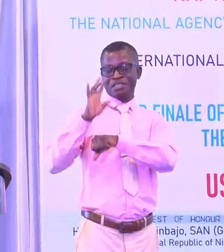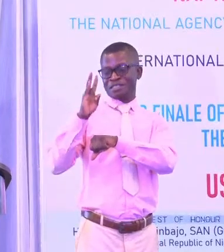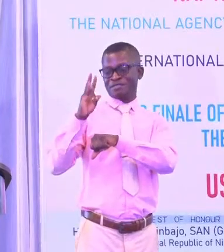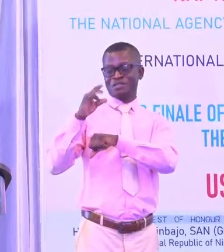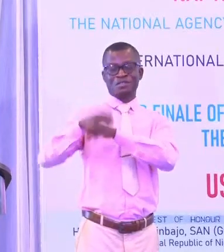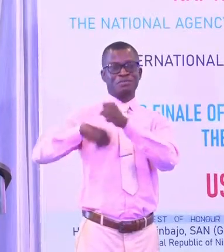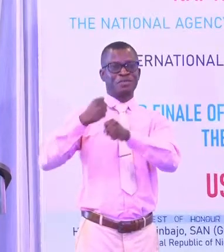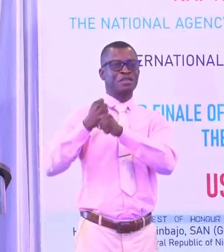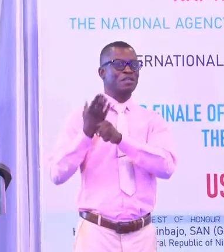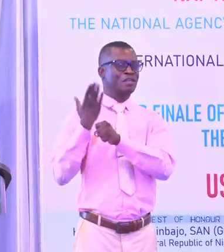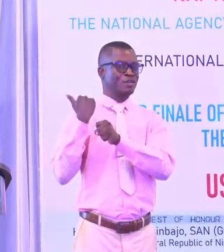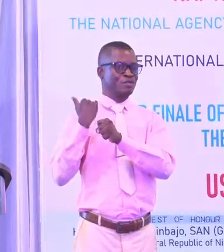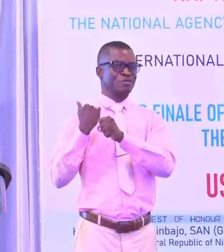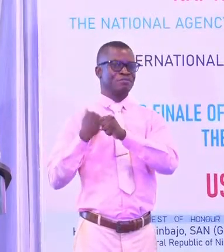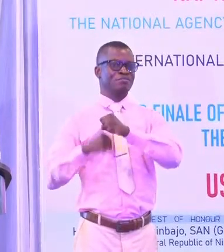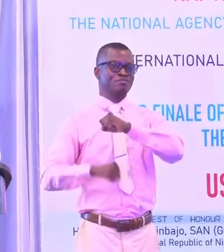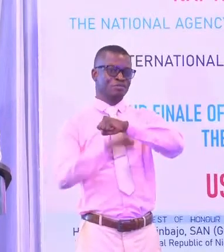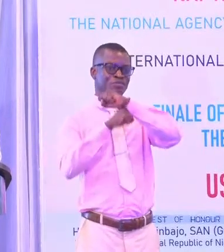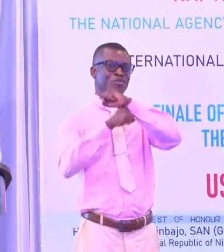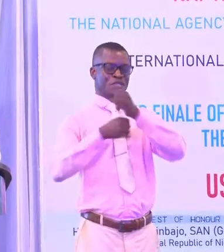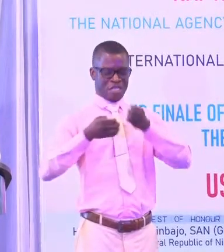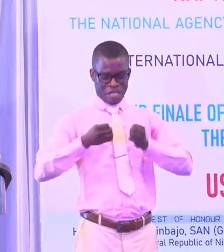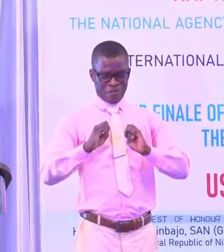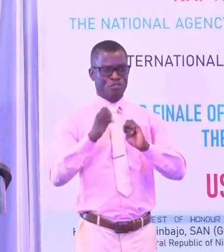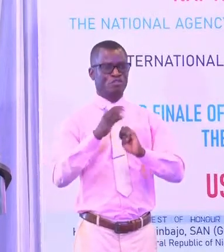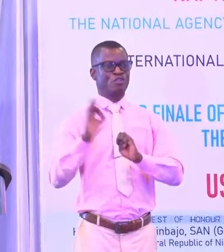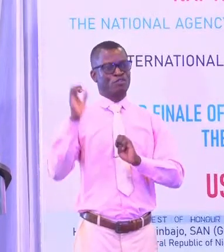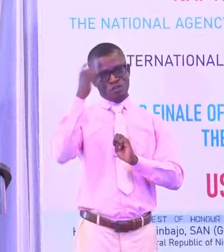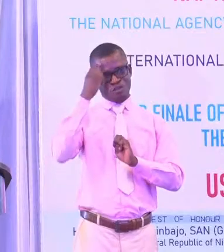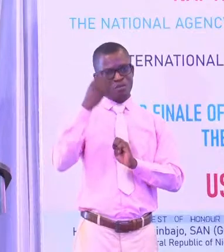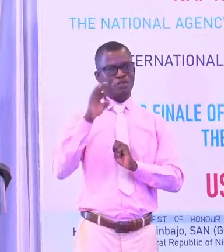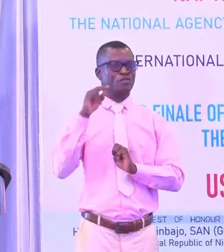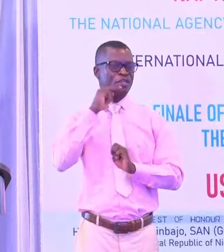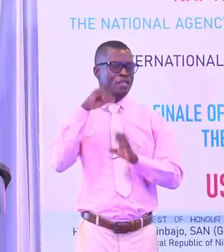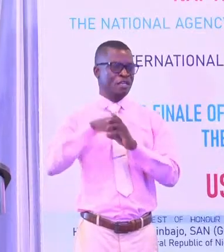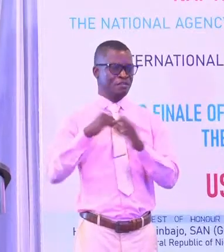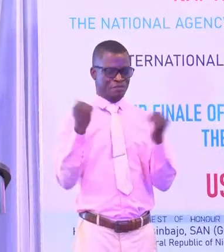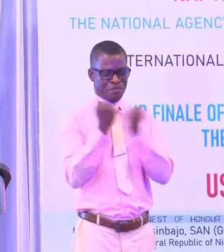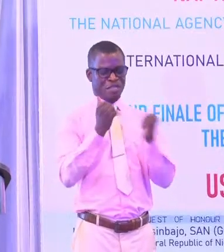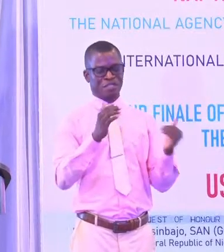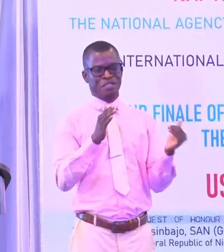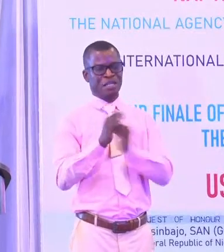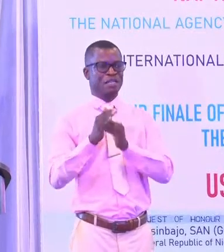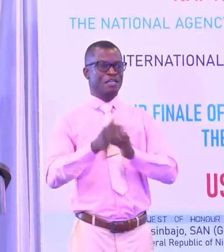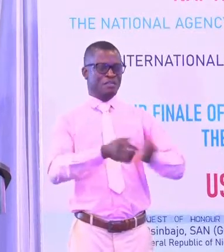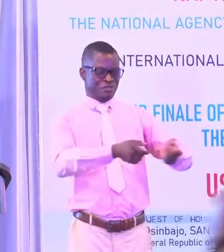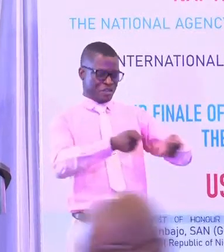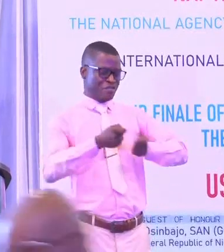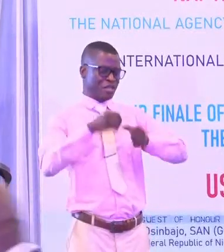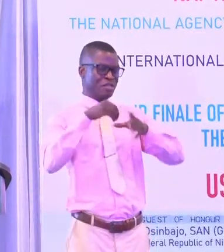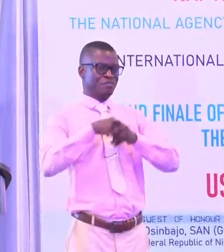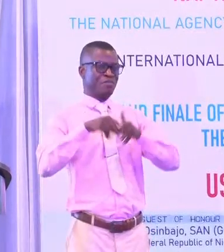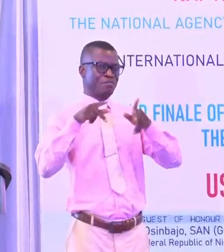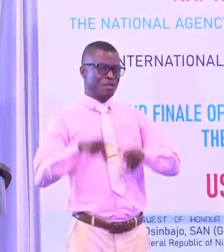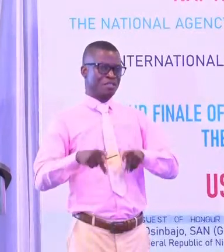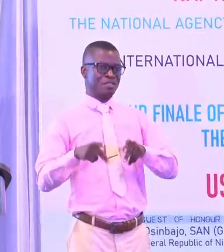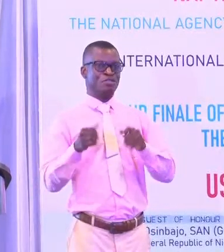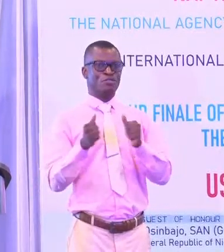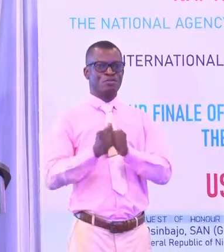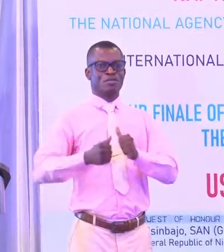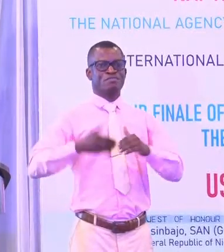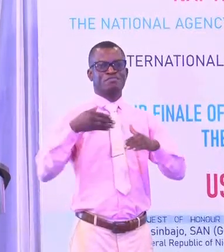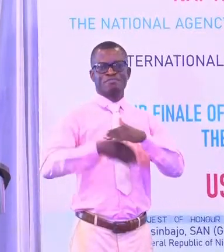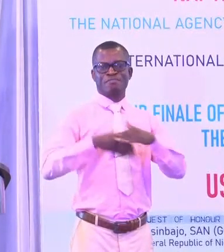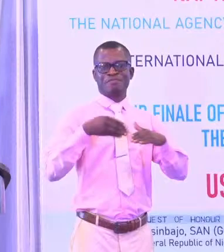to complement the effort of the government of Nigeria in the fight against trafficking in persons and smuggling of migrants.